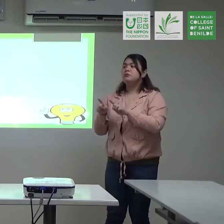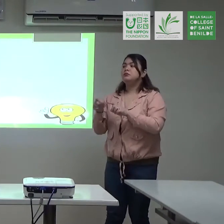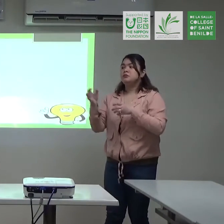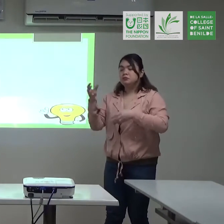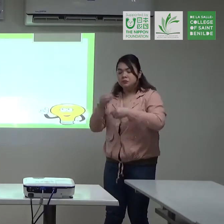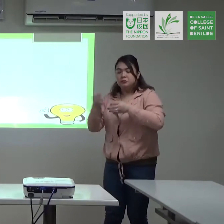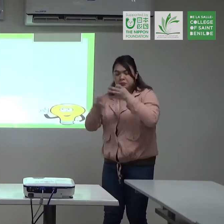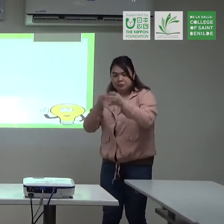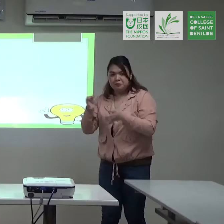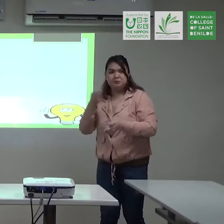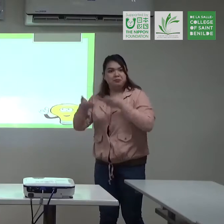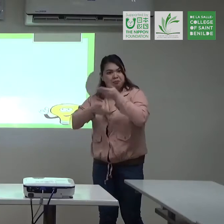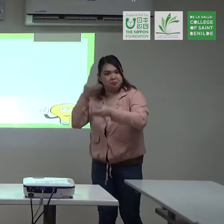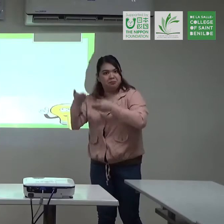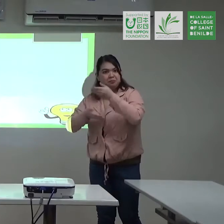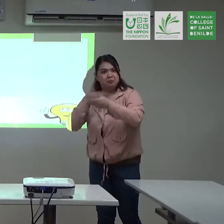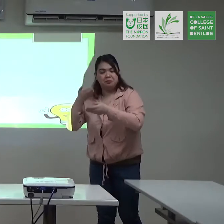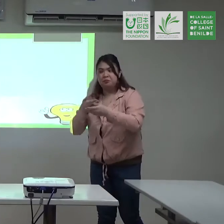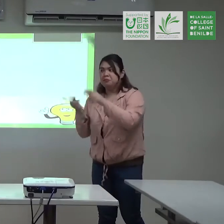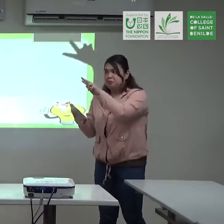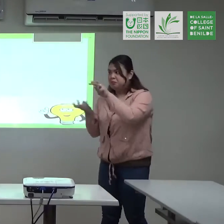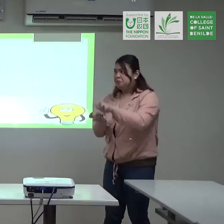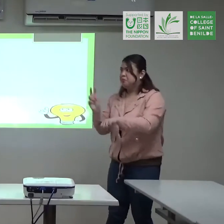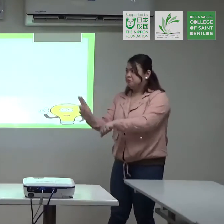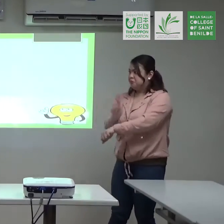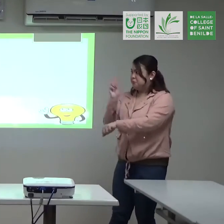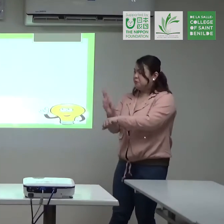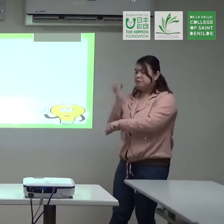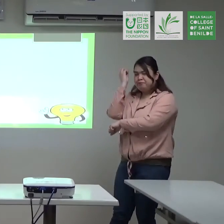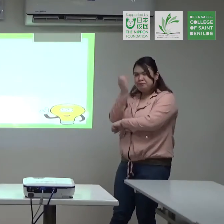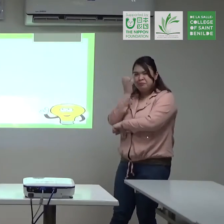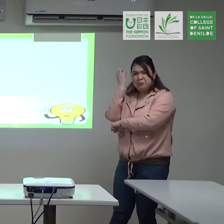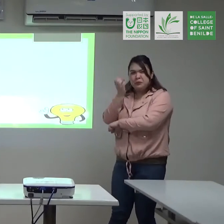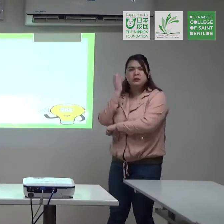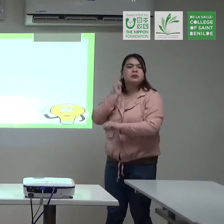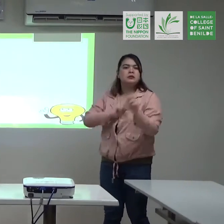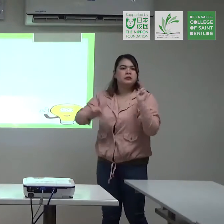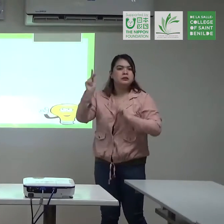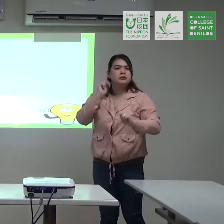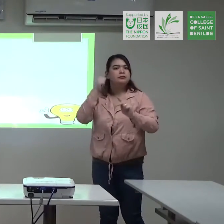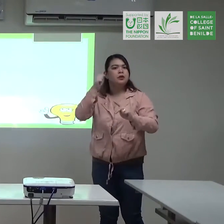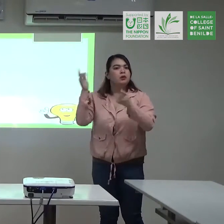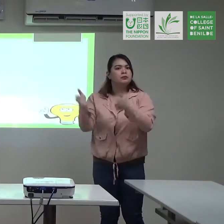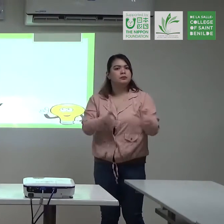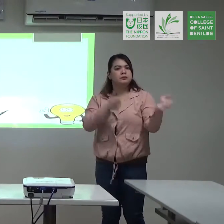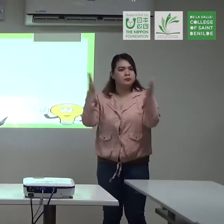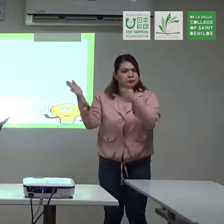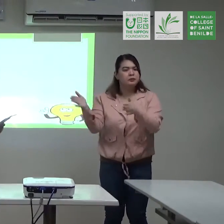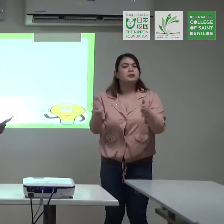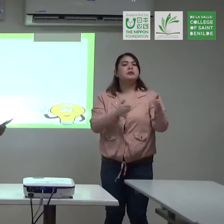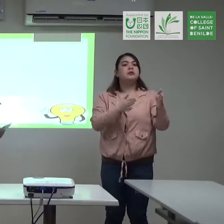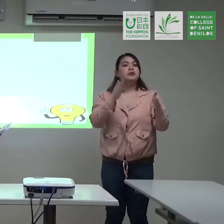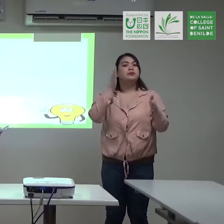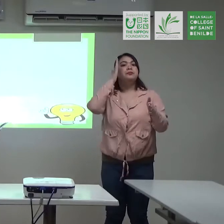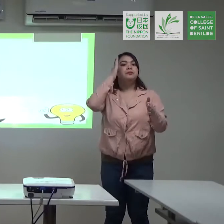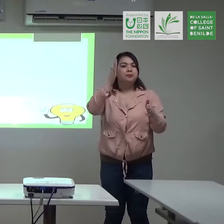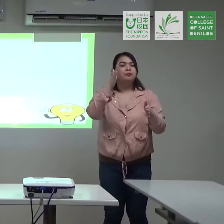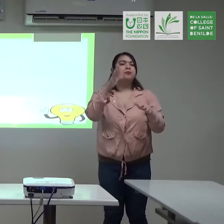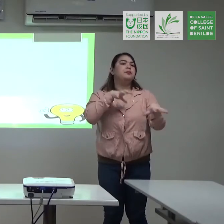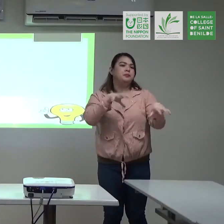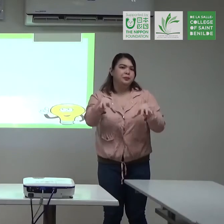students use this reflection, reflect on performance, to plan for the next